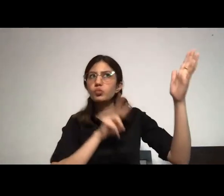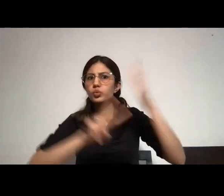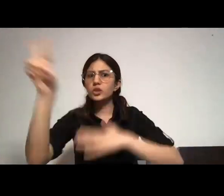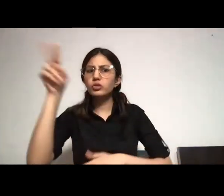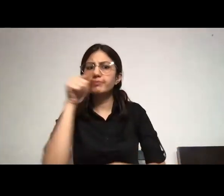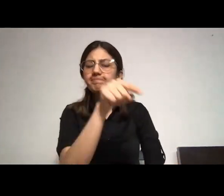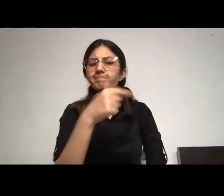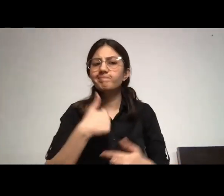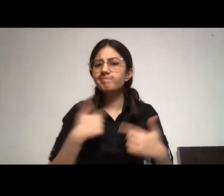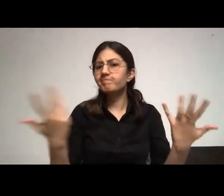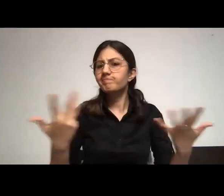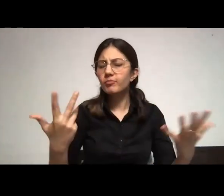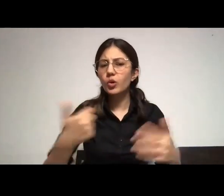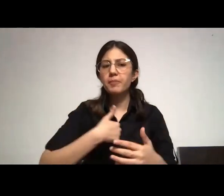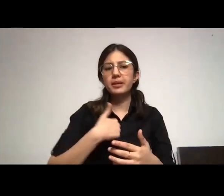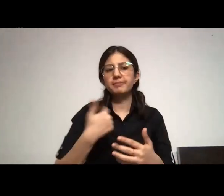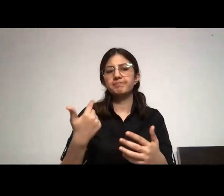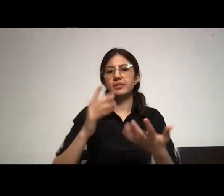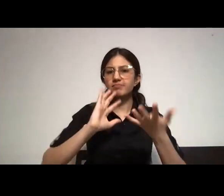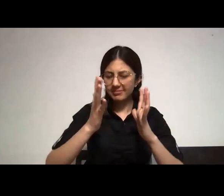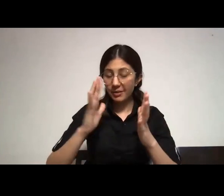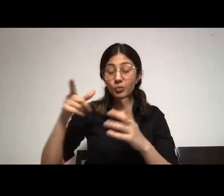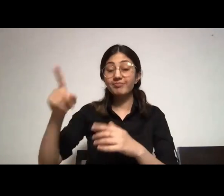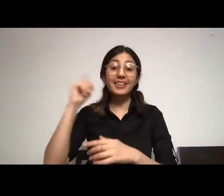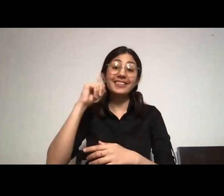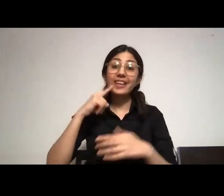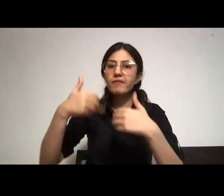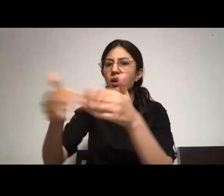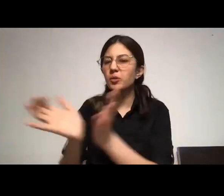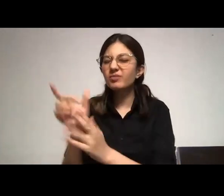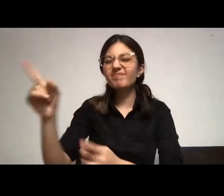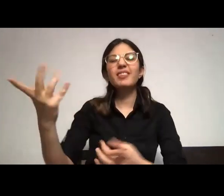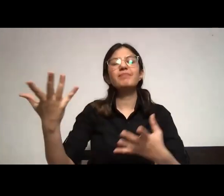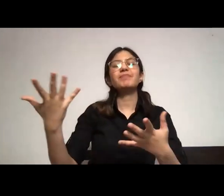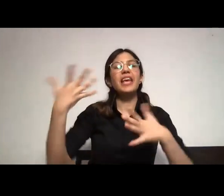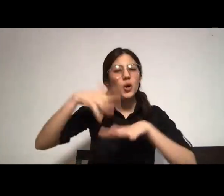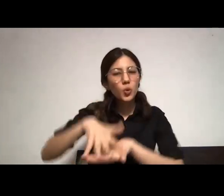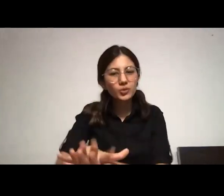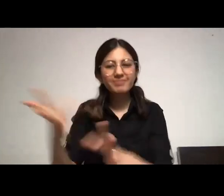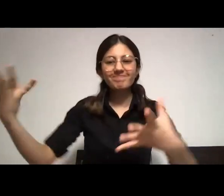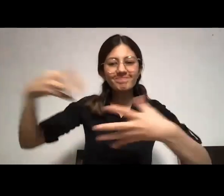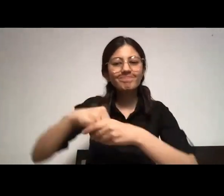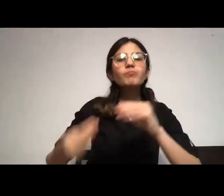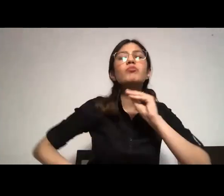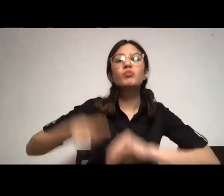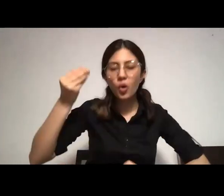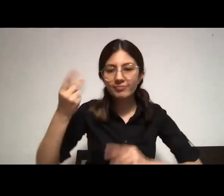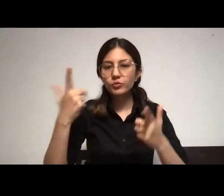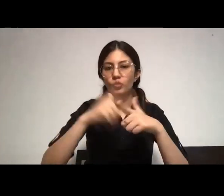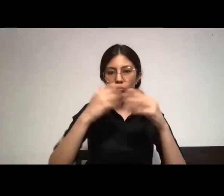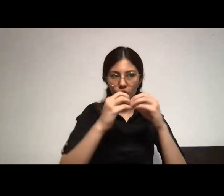ours is to make the deaf community more inclusive at workplaces,